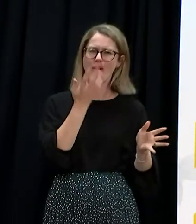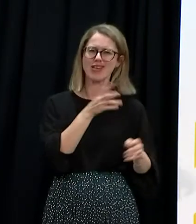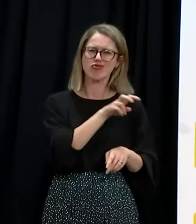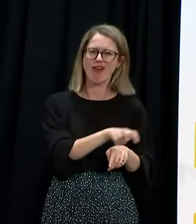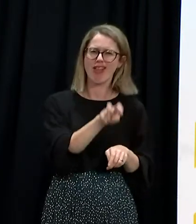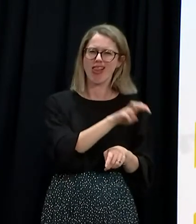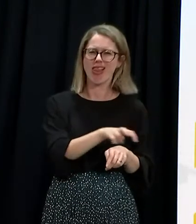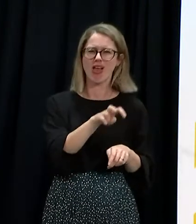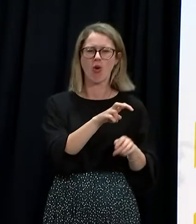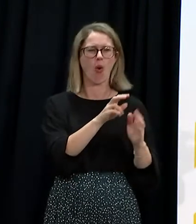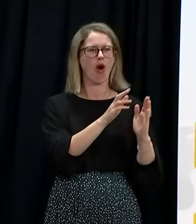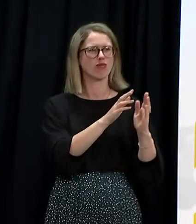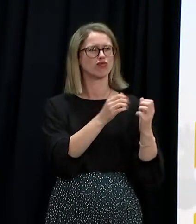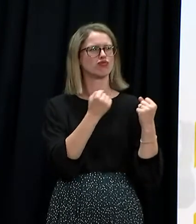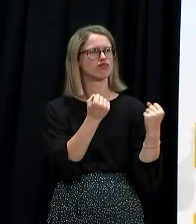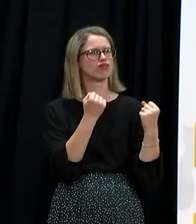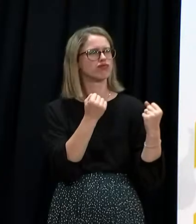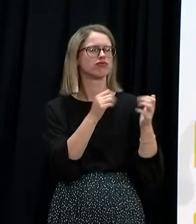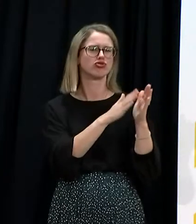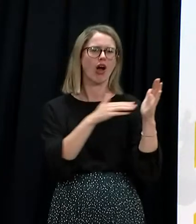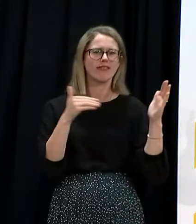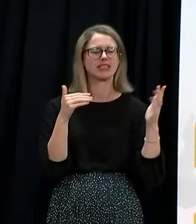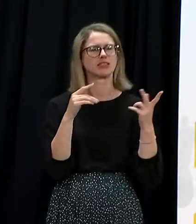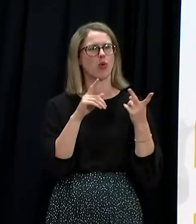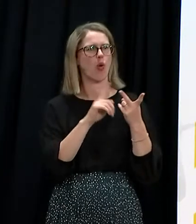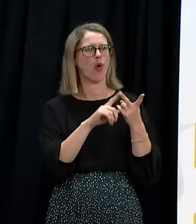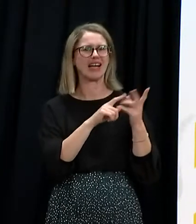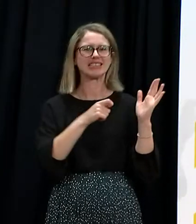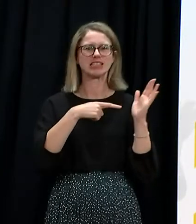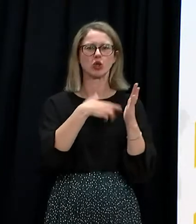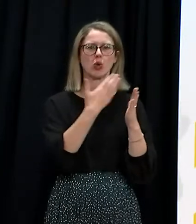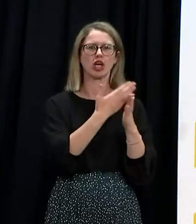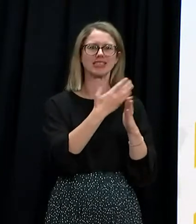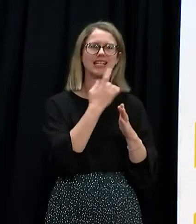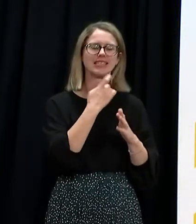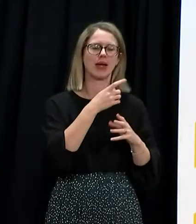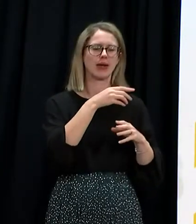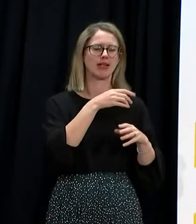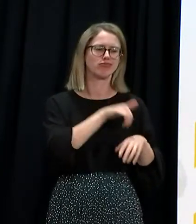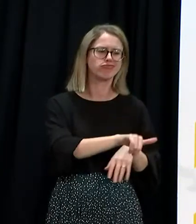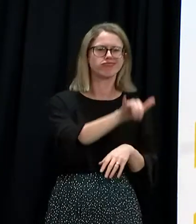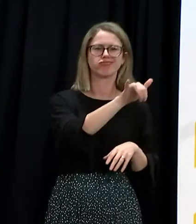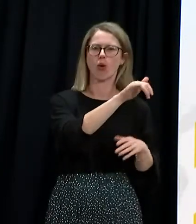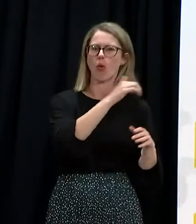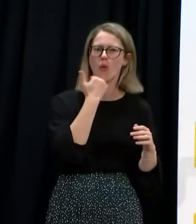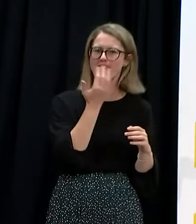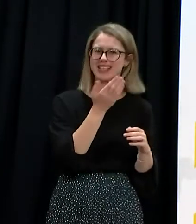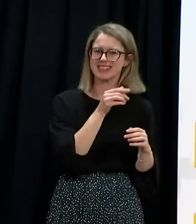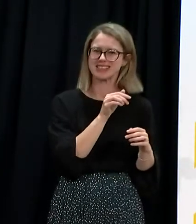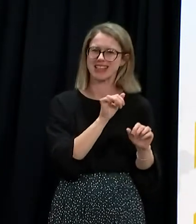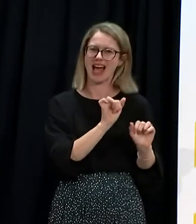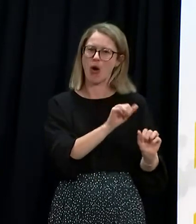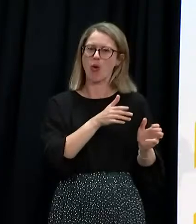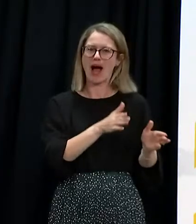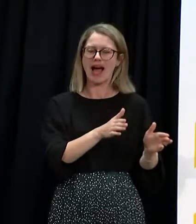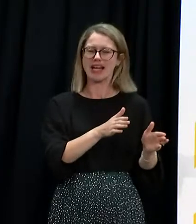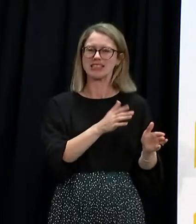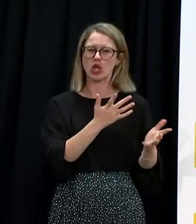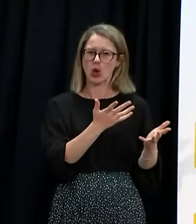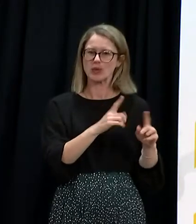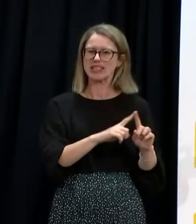essential workers who, for very good reasons, have an ability to move. And it is not just into the immediate surrounding